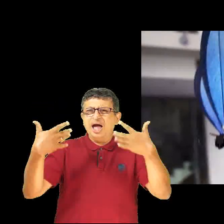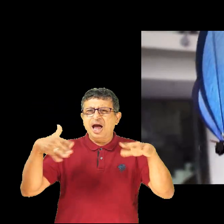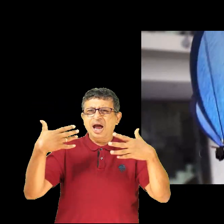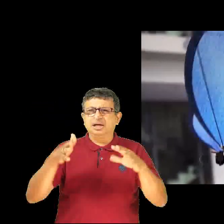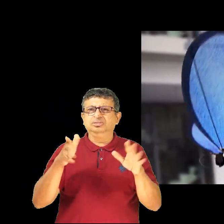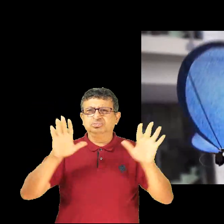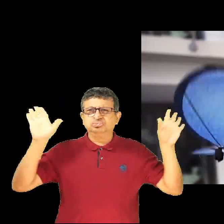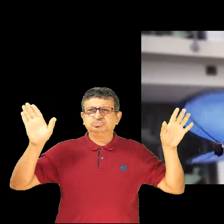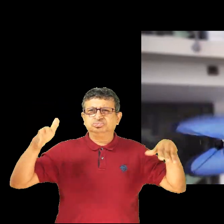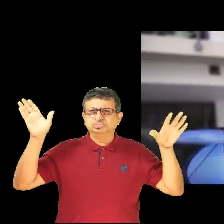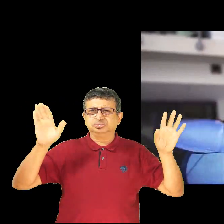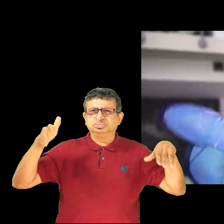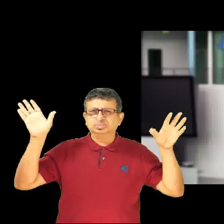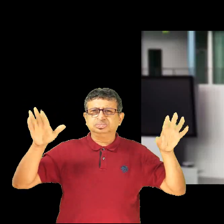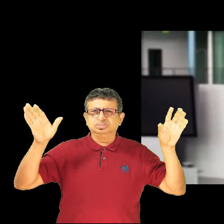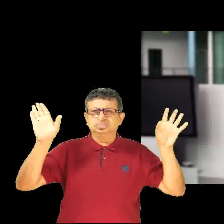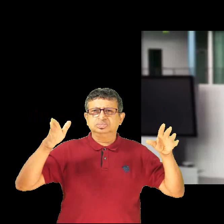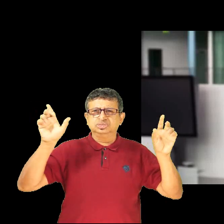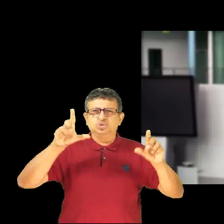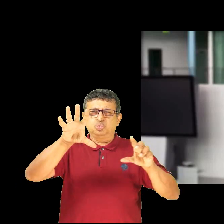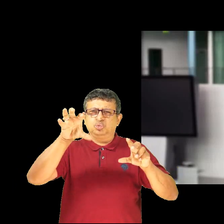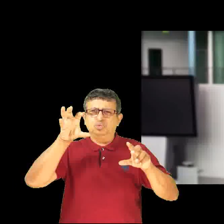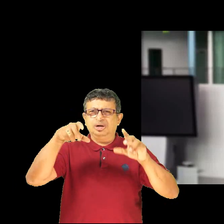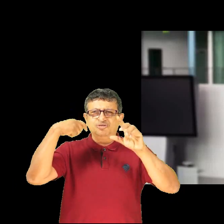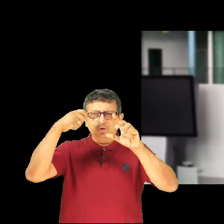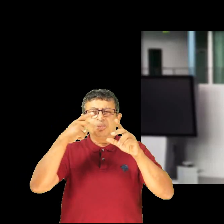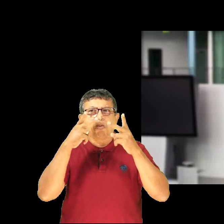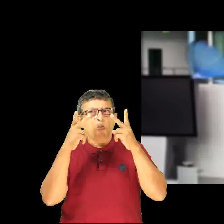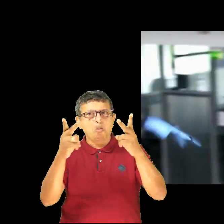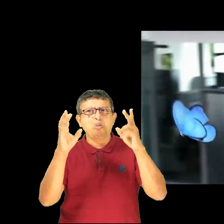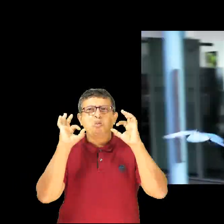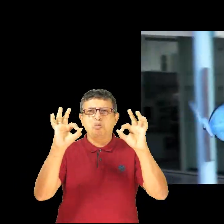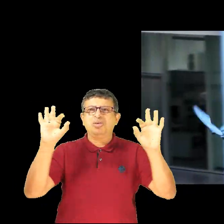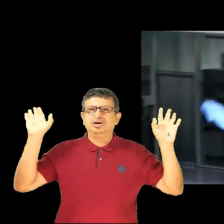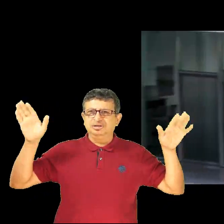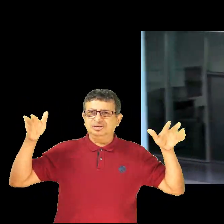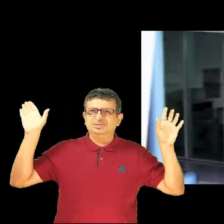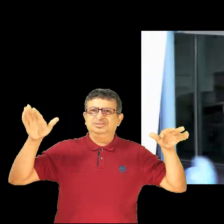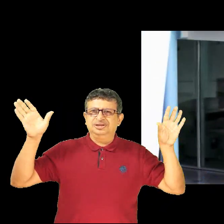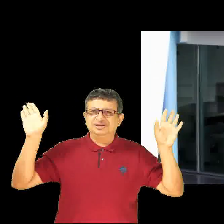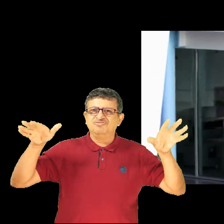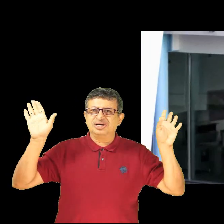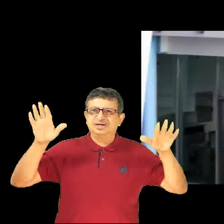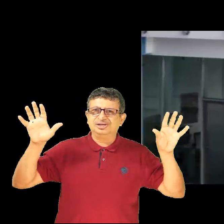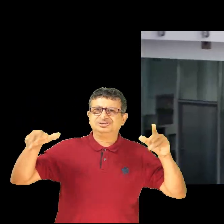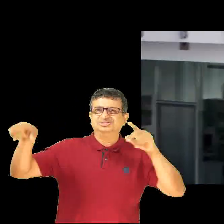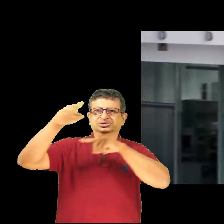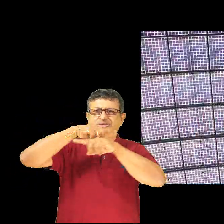down to create some impressive stuff. Seriously though, is there going to be any other company on this list that isn't